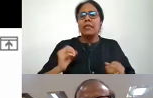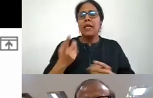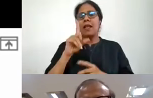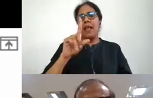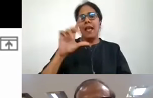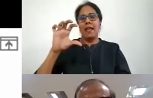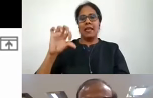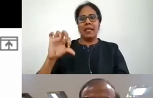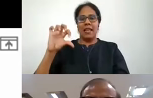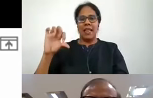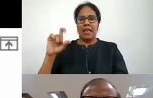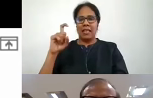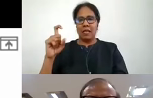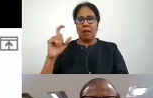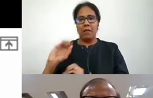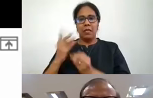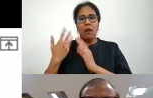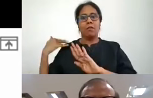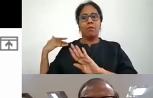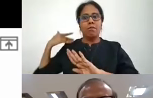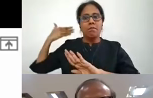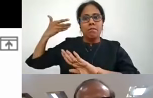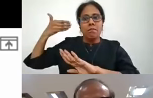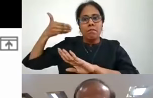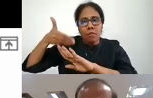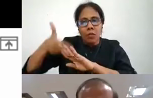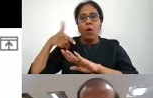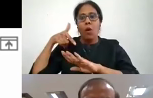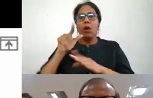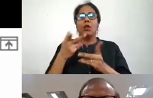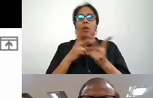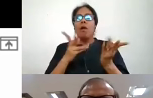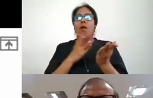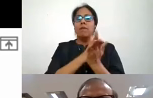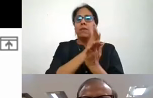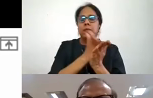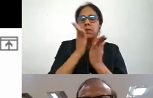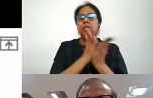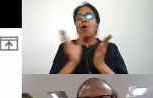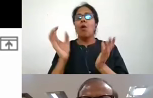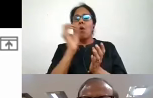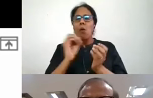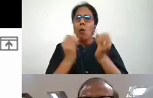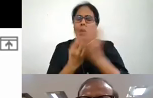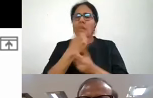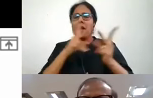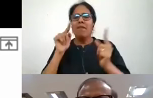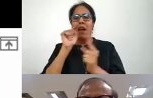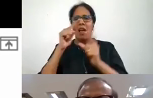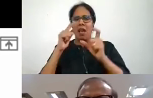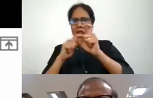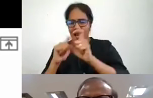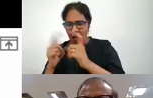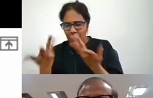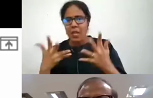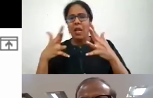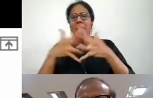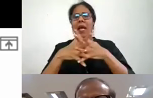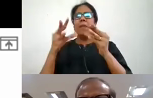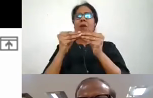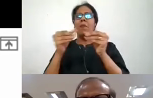the best part is that it is being driven by multiple organizations like IEEE, IEEE SA, Wi-Fi Alliance, WBA,